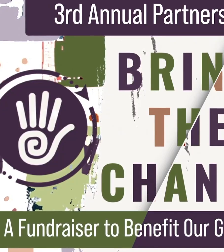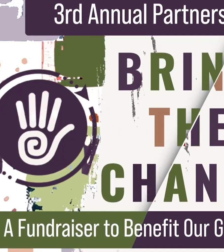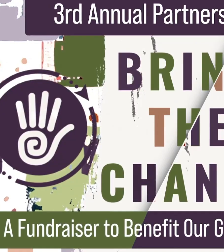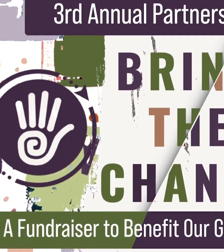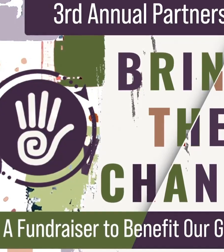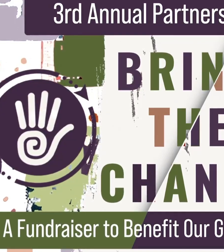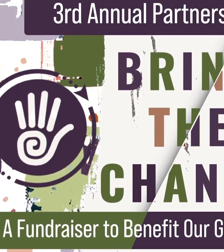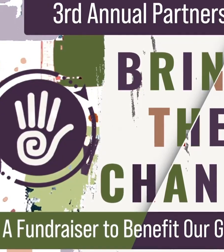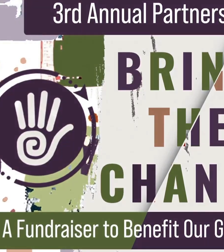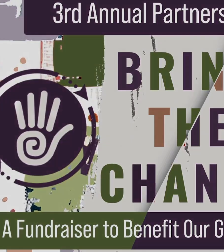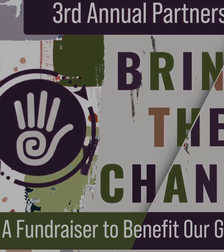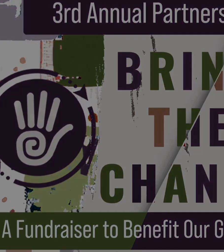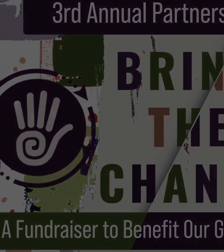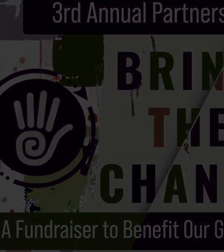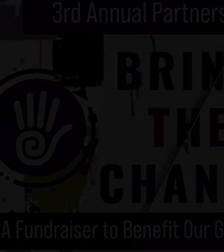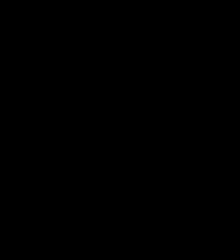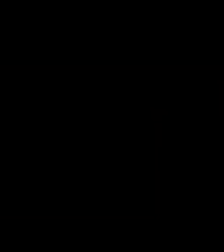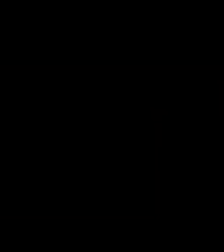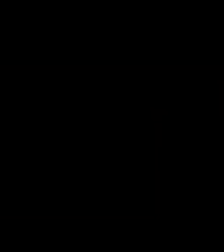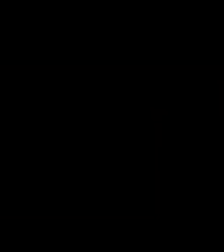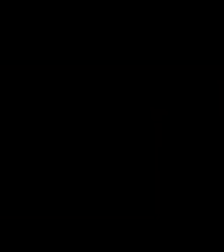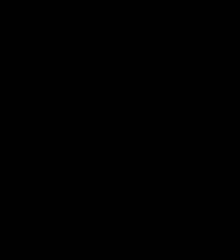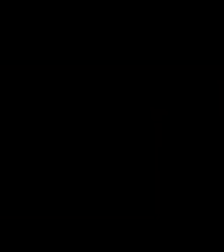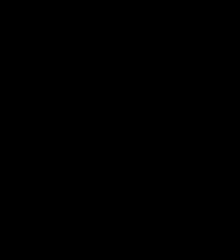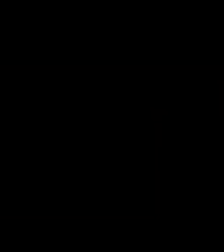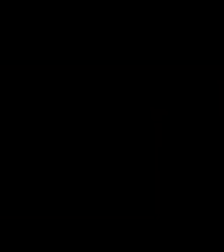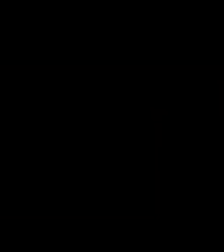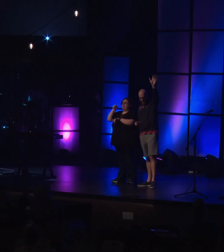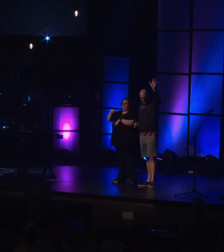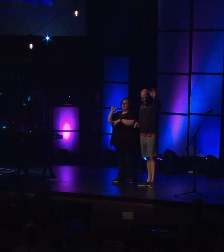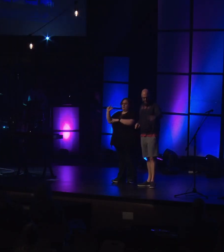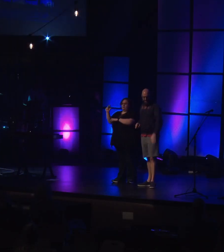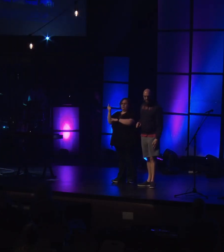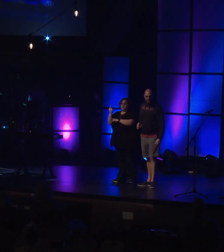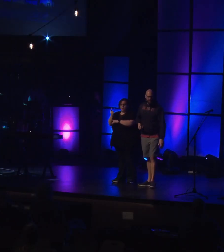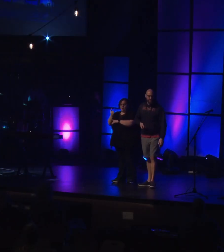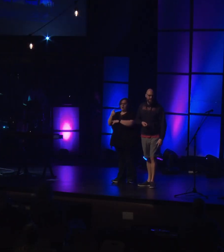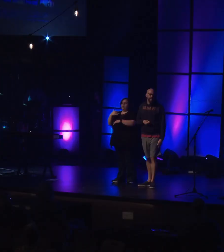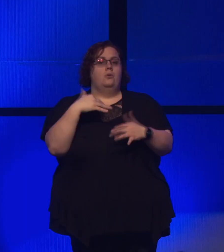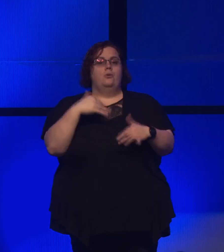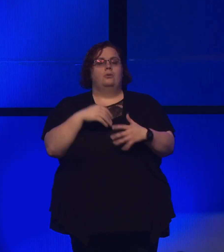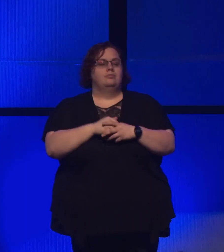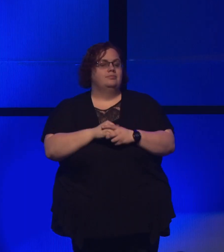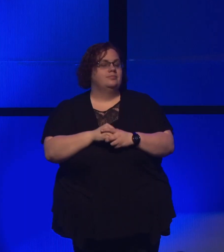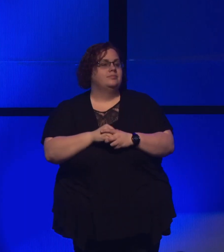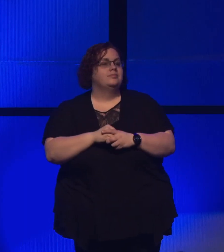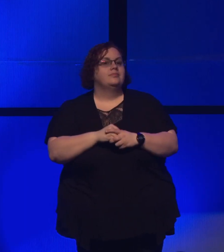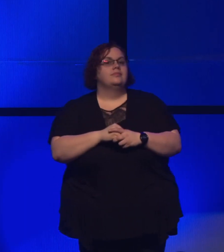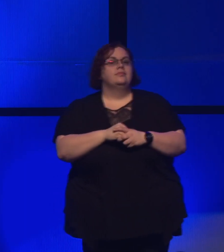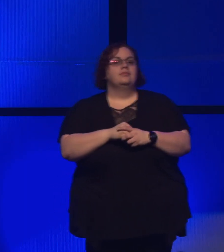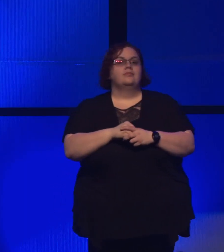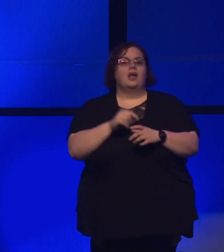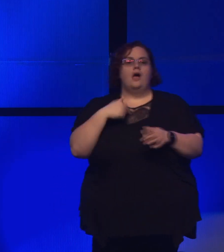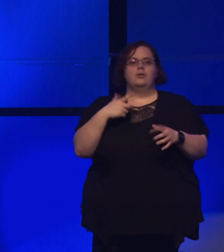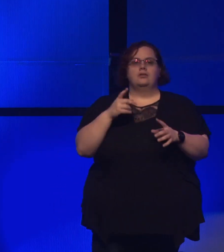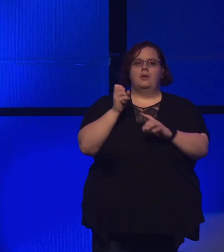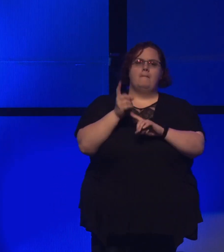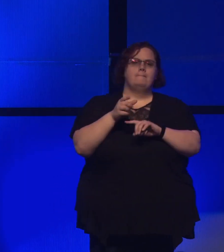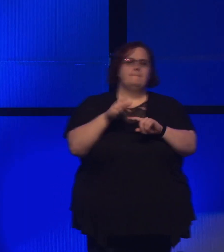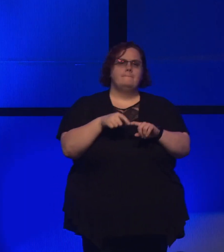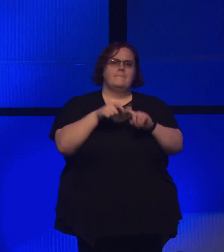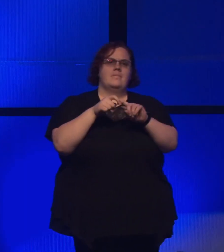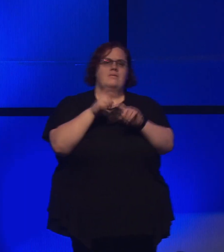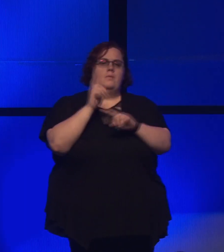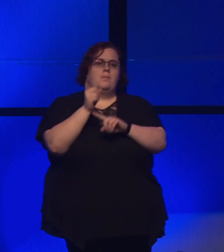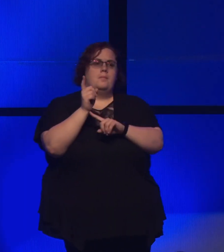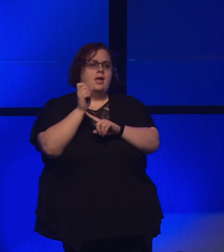All right, how many of you have been around here for the gala in the past? This is our third one. Yes, good. Hey, listen, I want to just take a moment. If you are